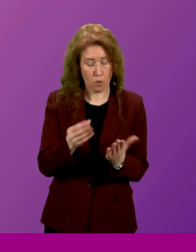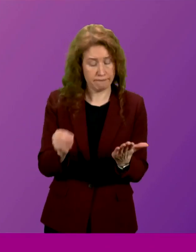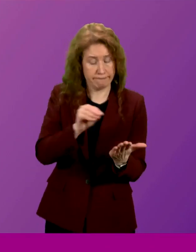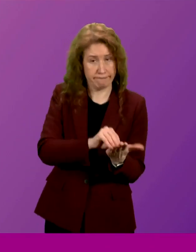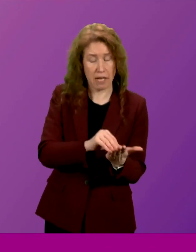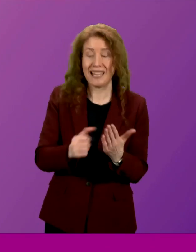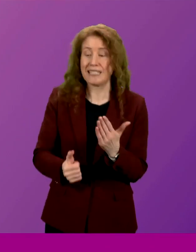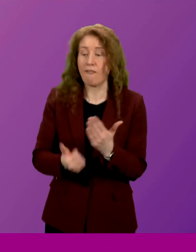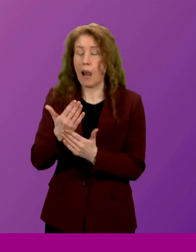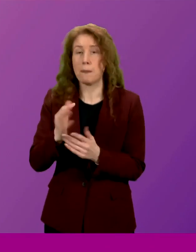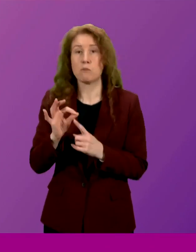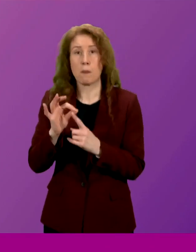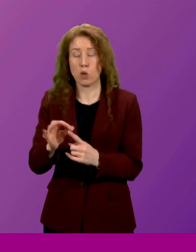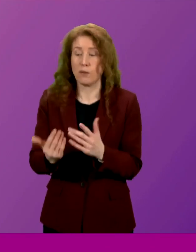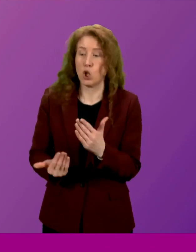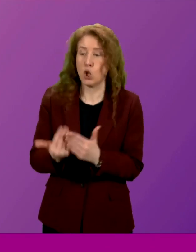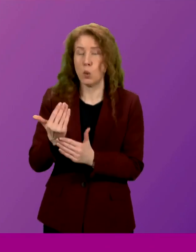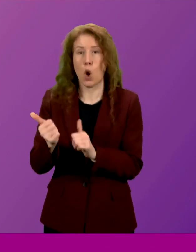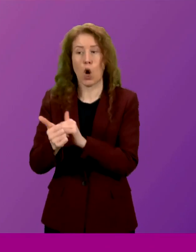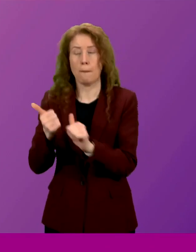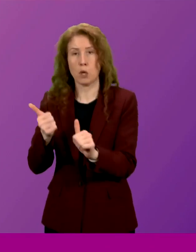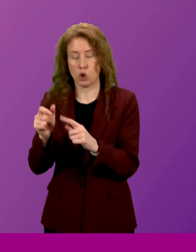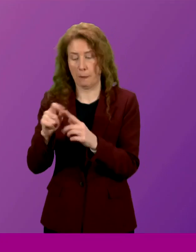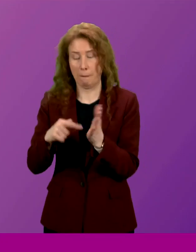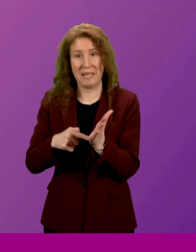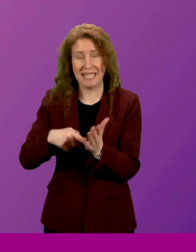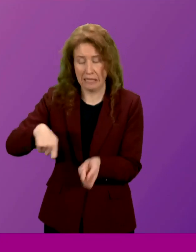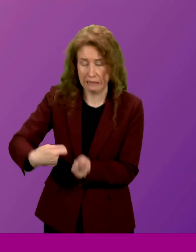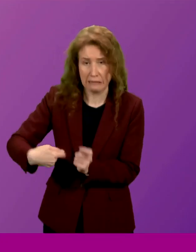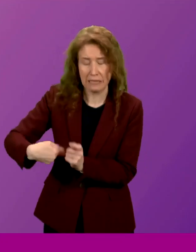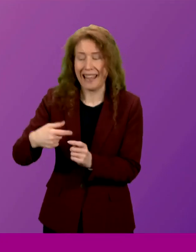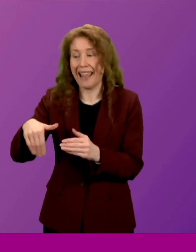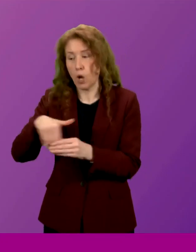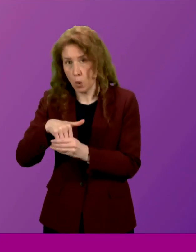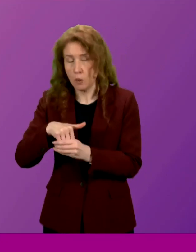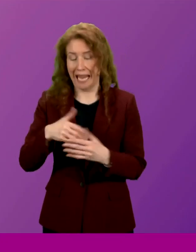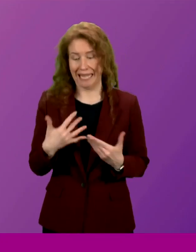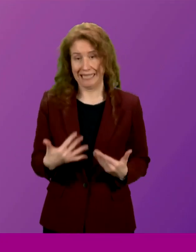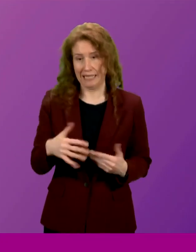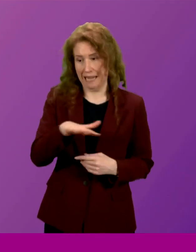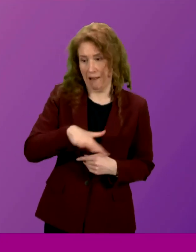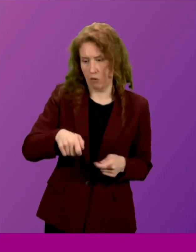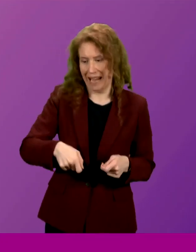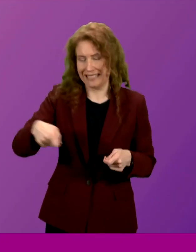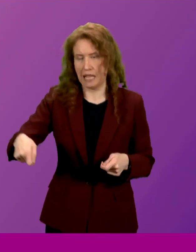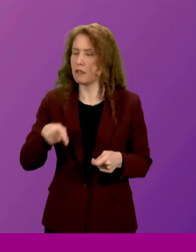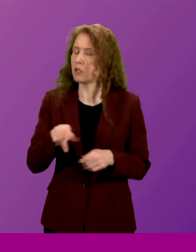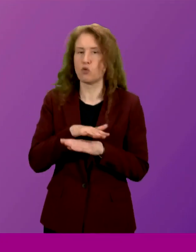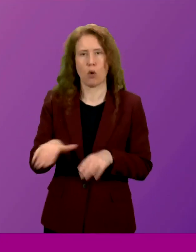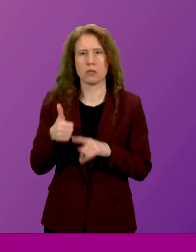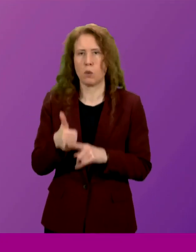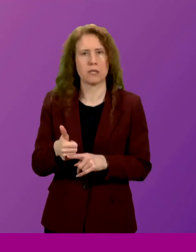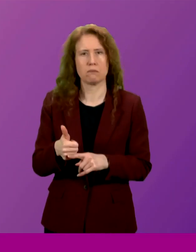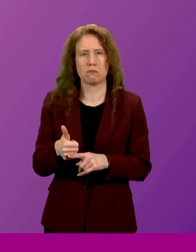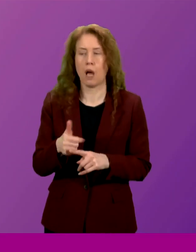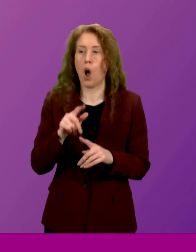development proposals for new commercial peat extraction, including extensions to existing sites, are not supported